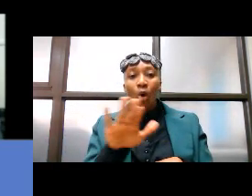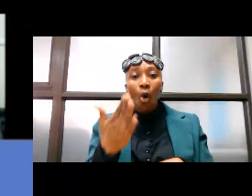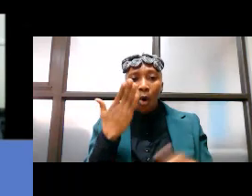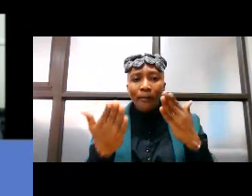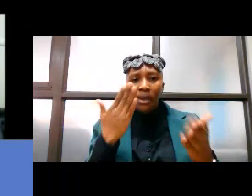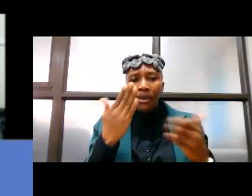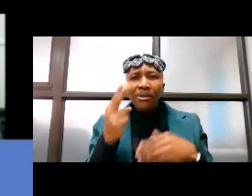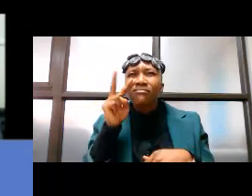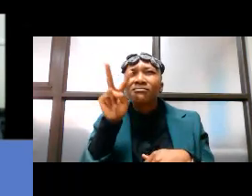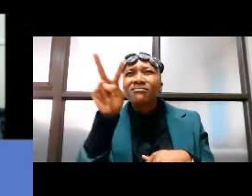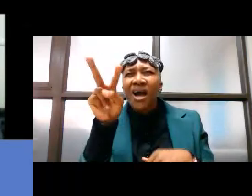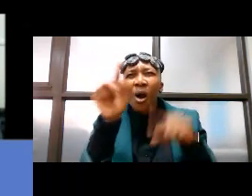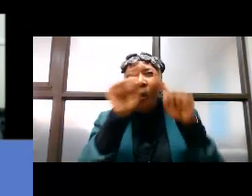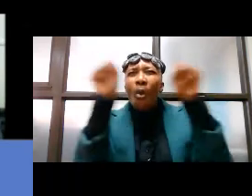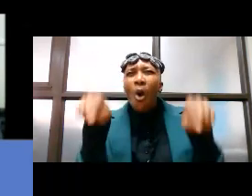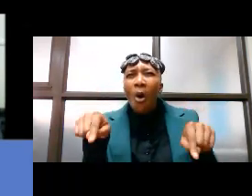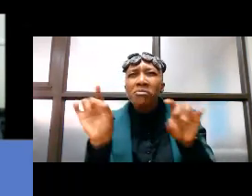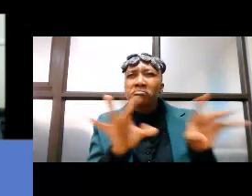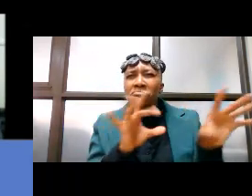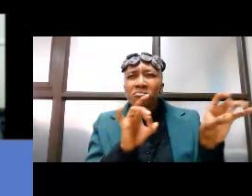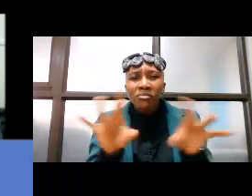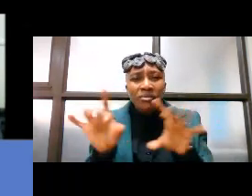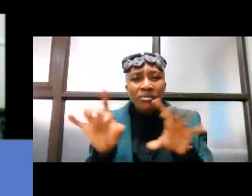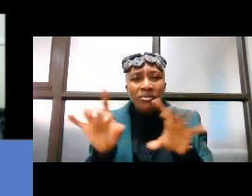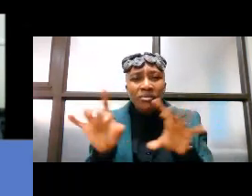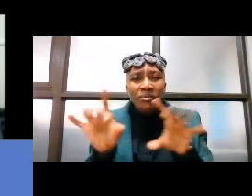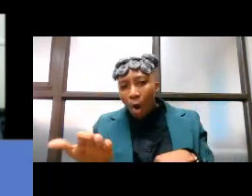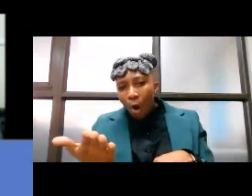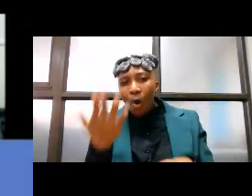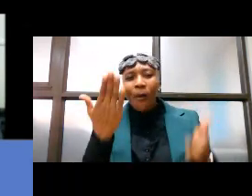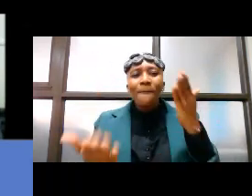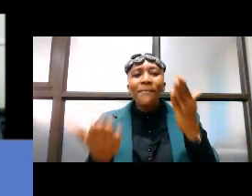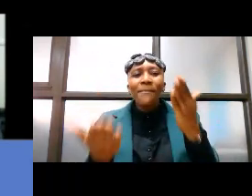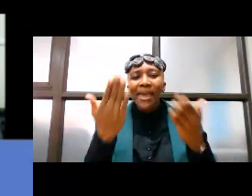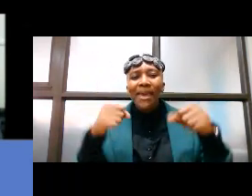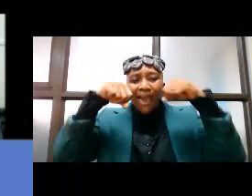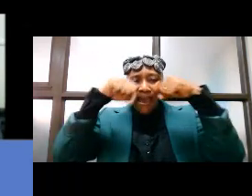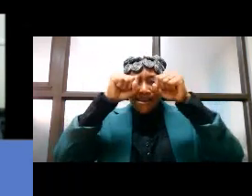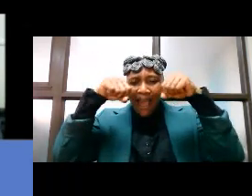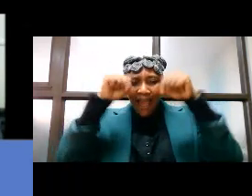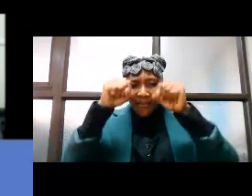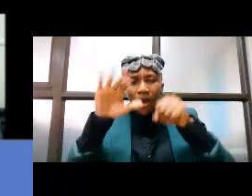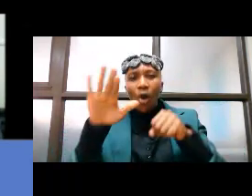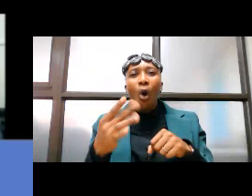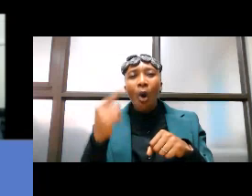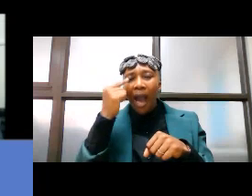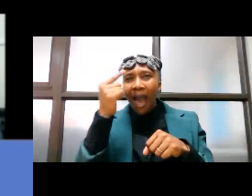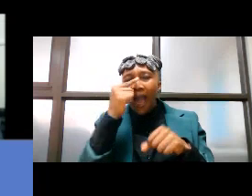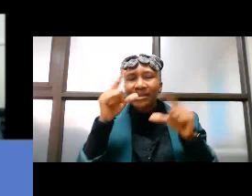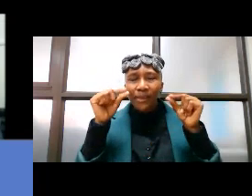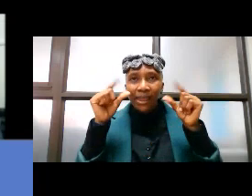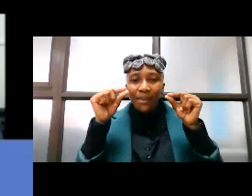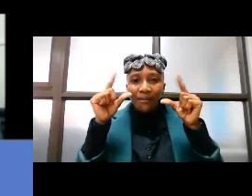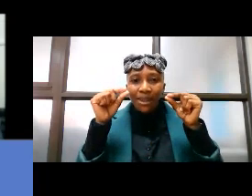inking eyes, rubbing the eyes a lot, red eyes or eyes with a